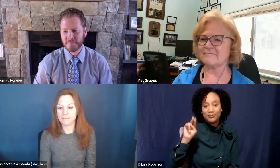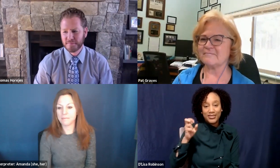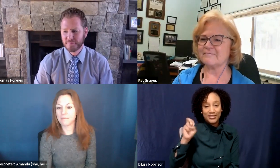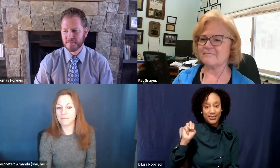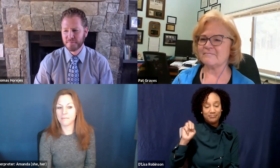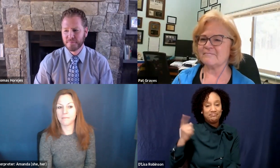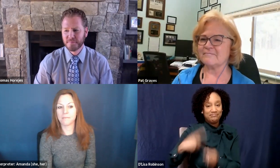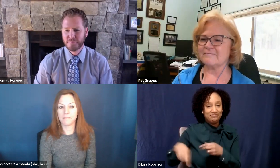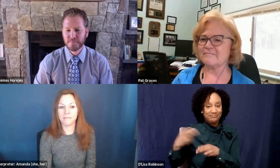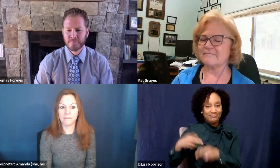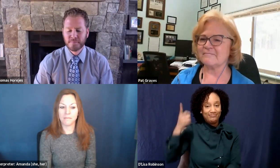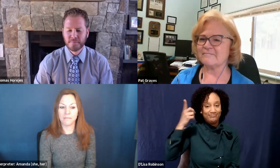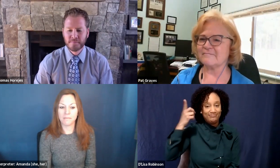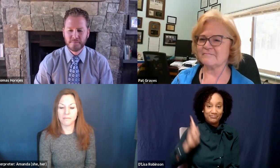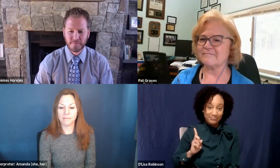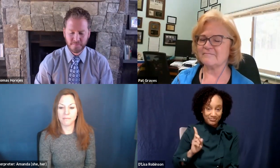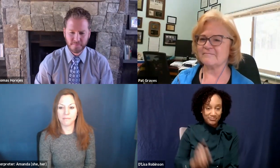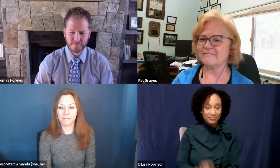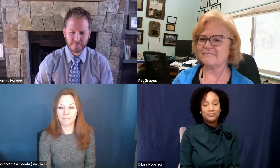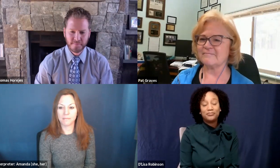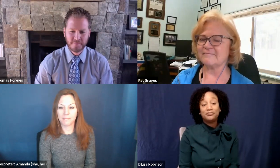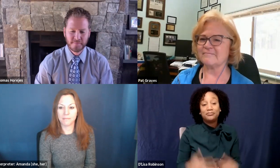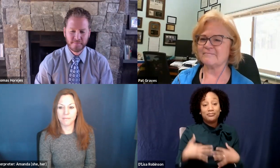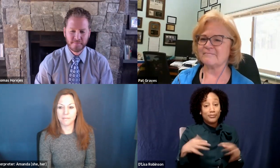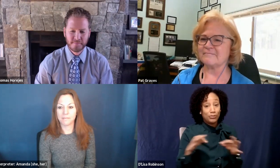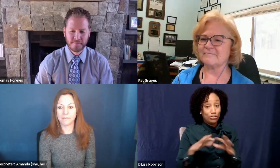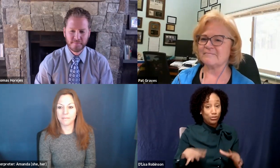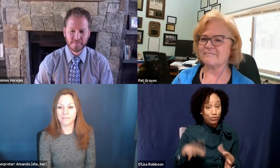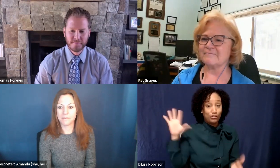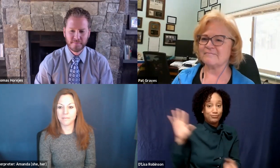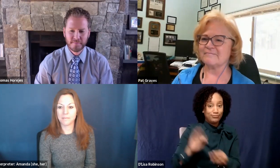My name is Delisa Robinson.